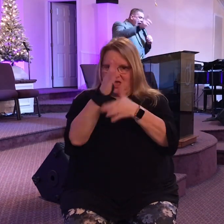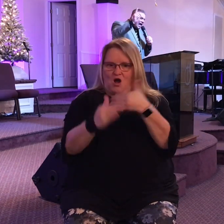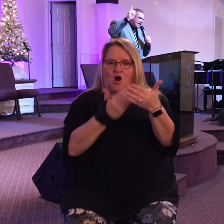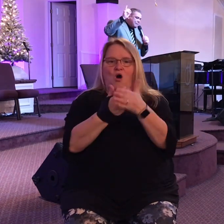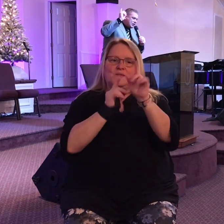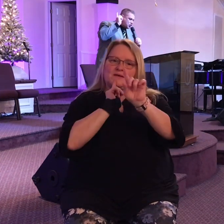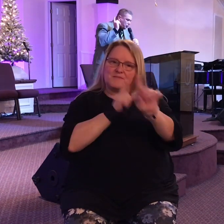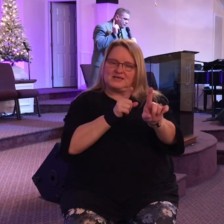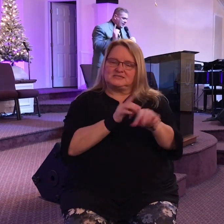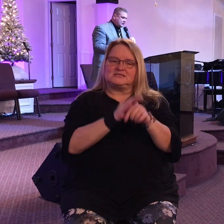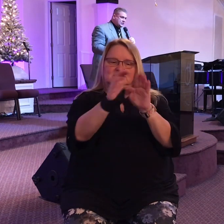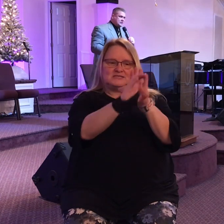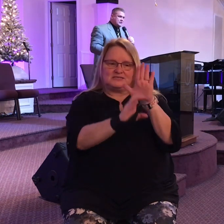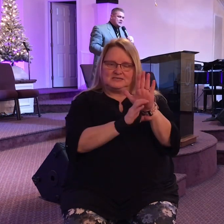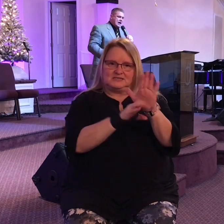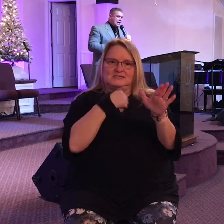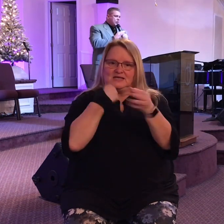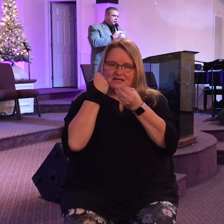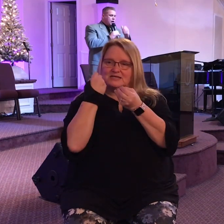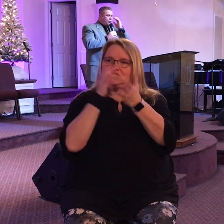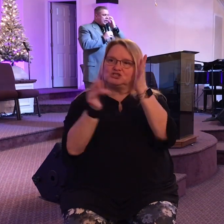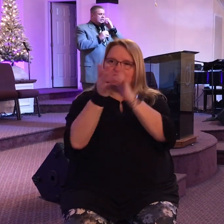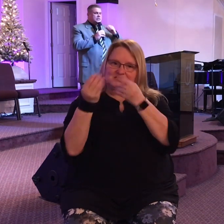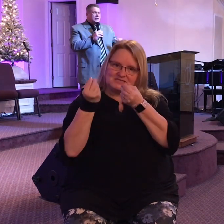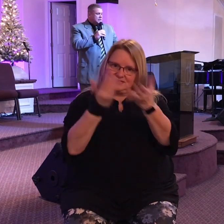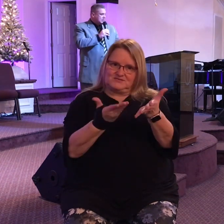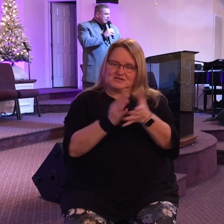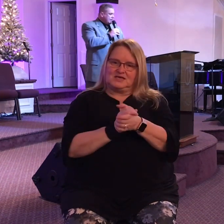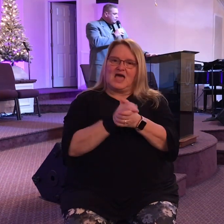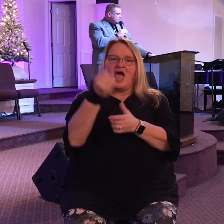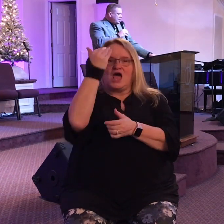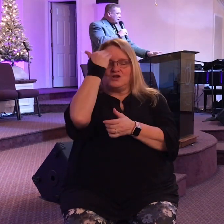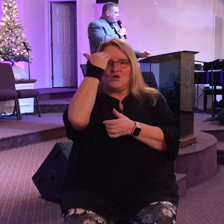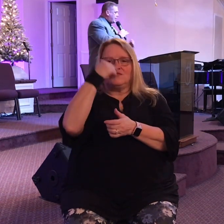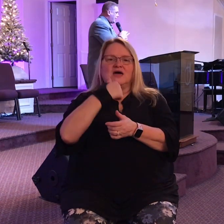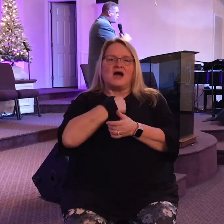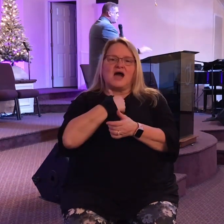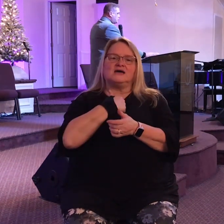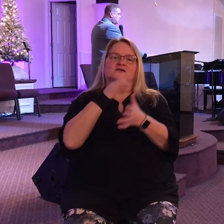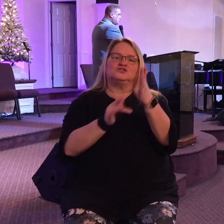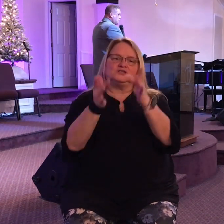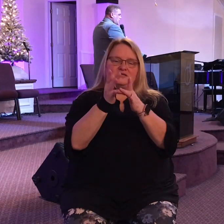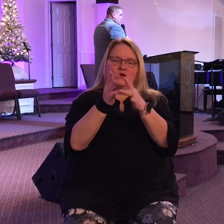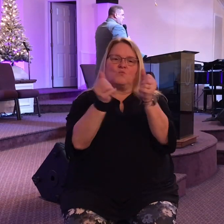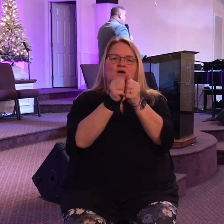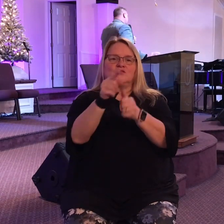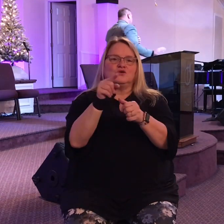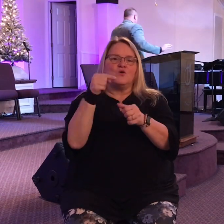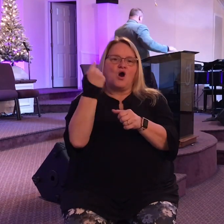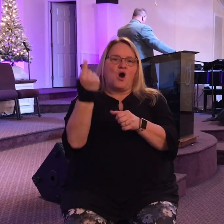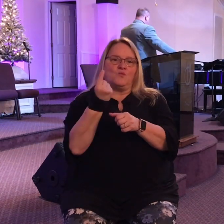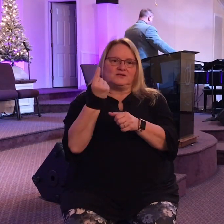you. And be sure of this. I'm with you always, even to the end of the age.